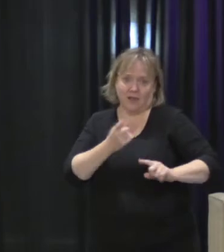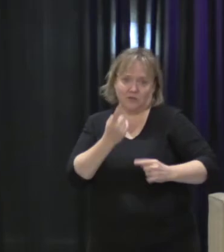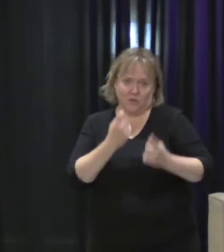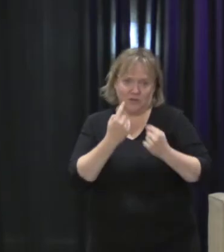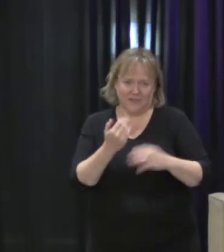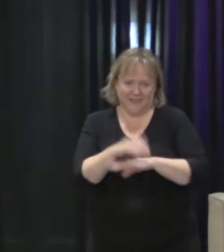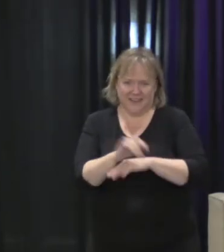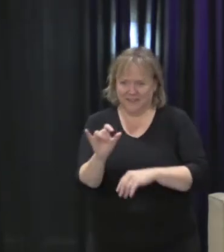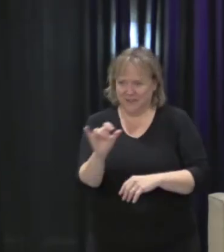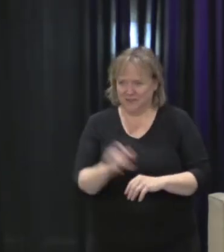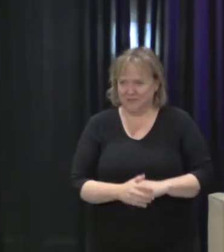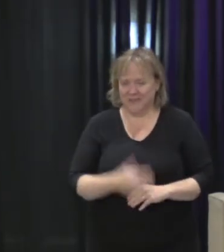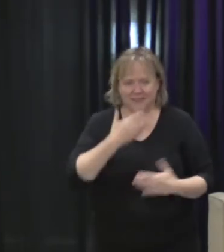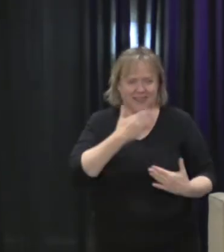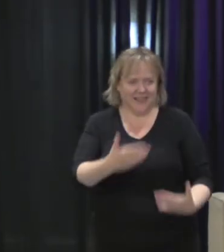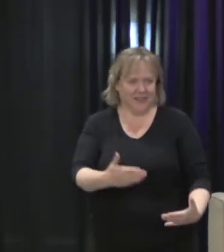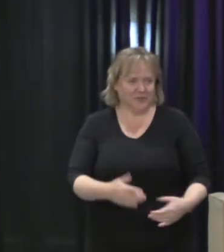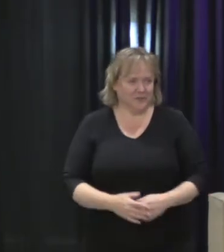Thank you.